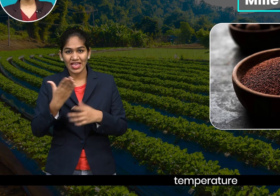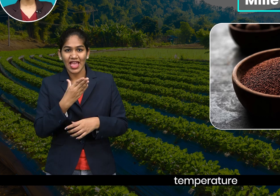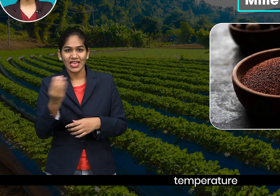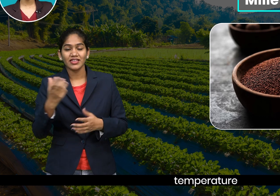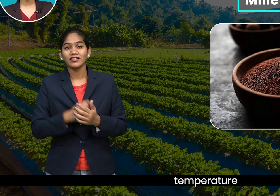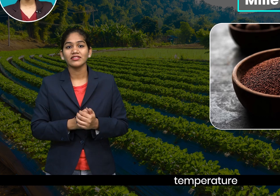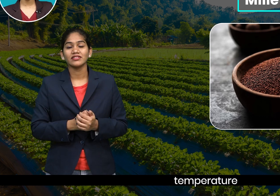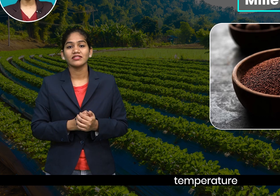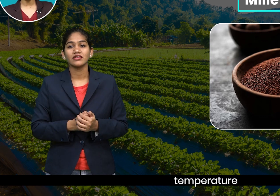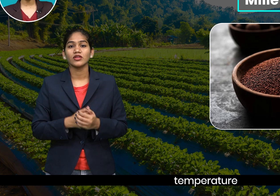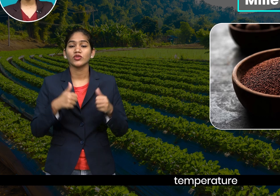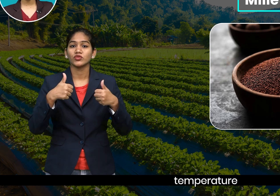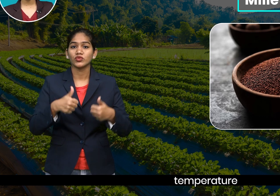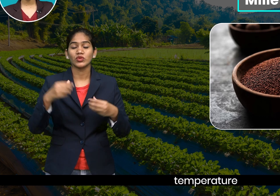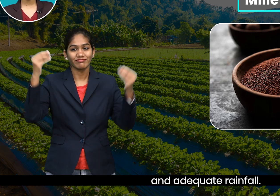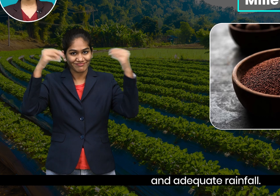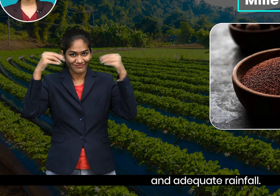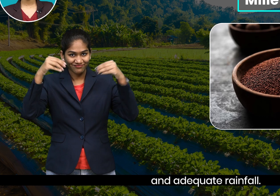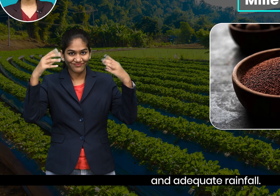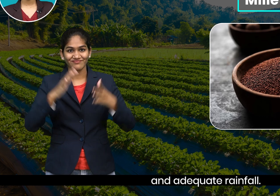and adequate rainfall.